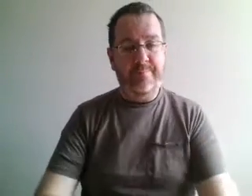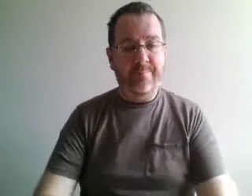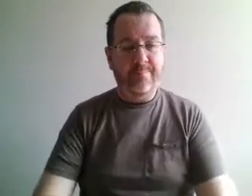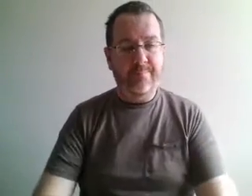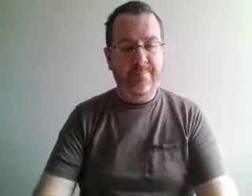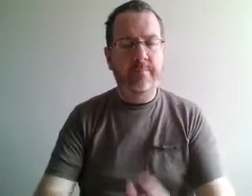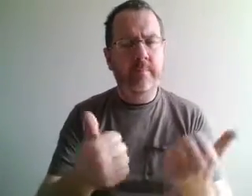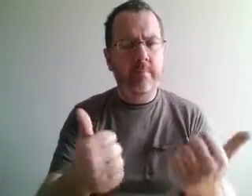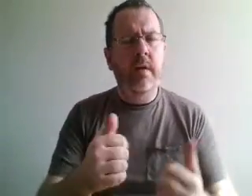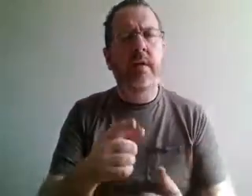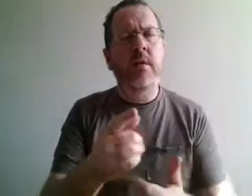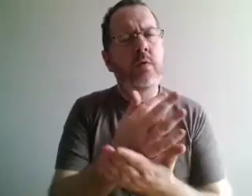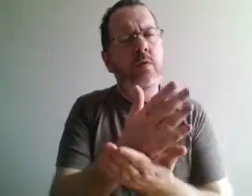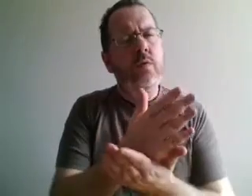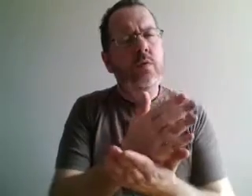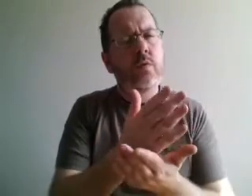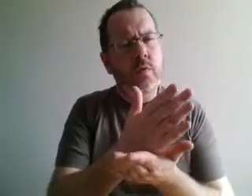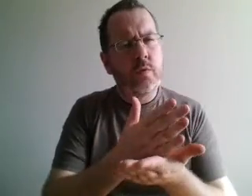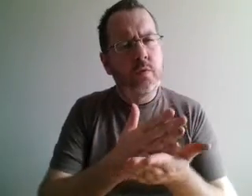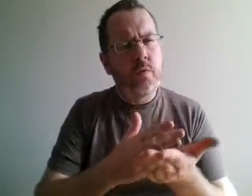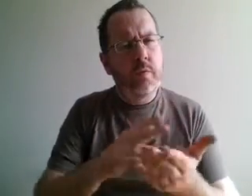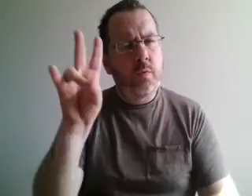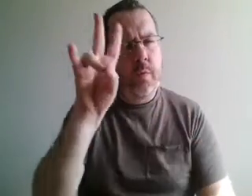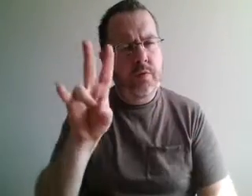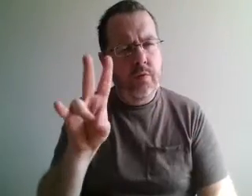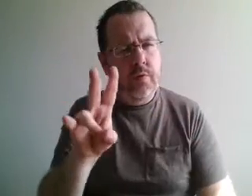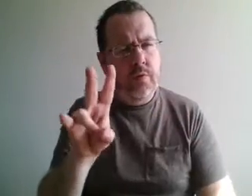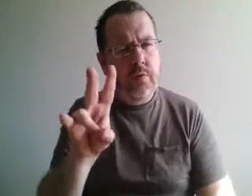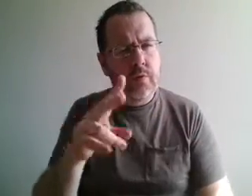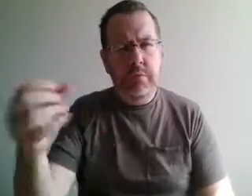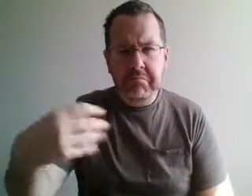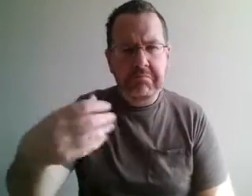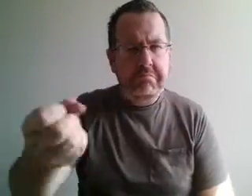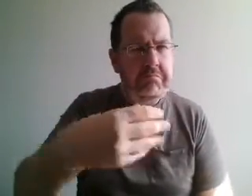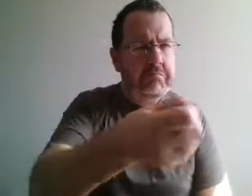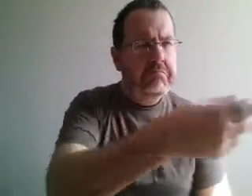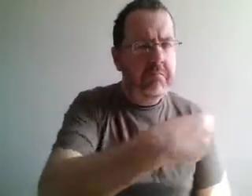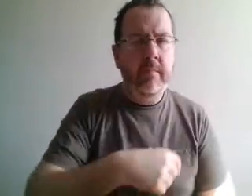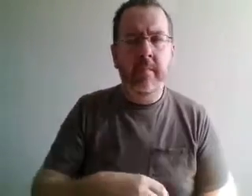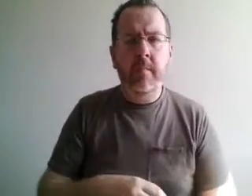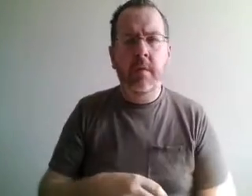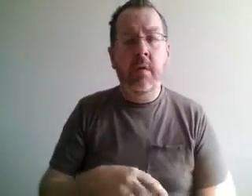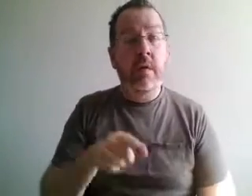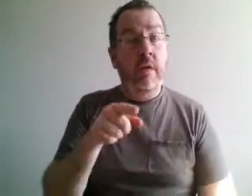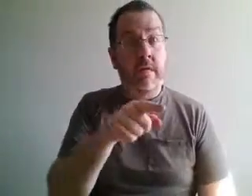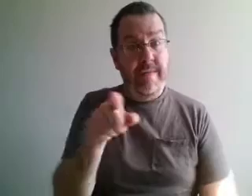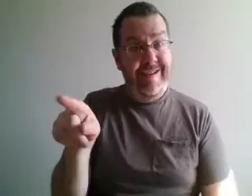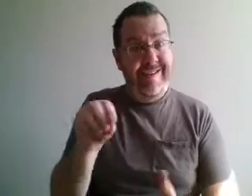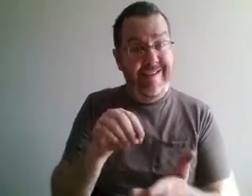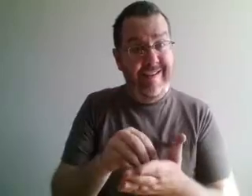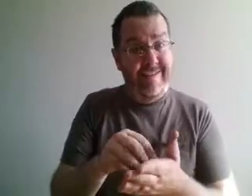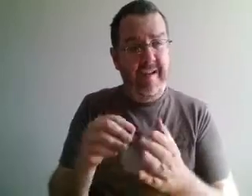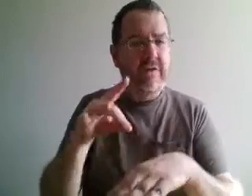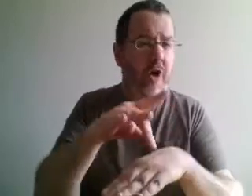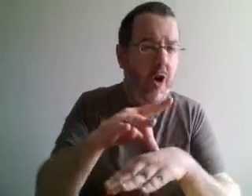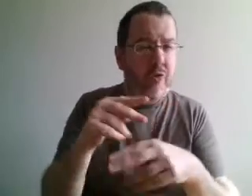we've had quite a number of questions from people who are relatives of healthcare workers. Just to give you an example, I am in the risk